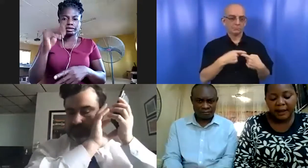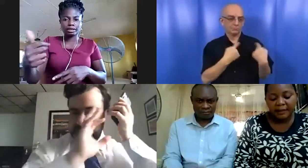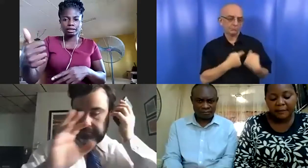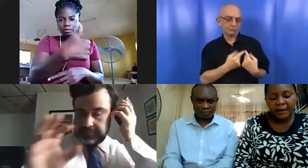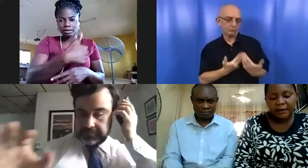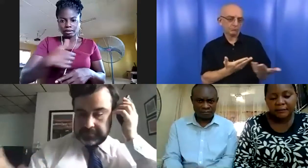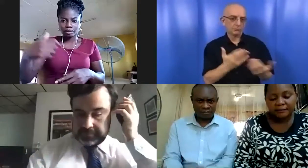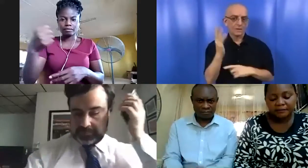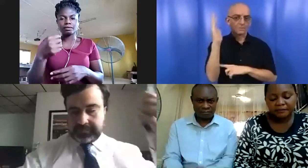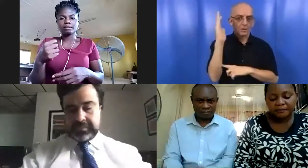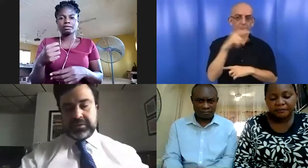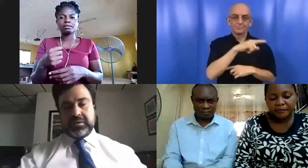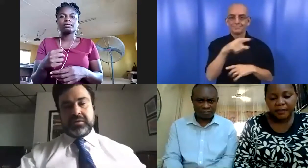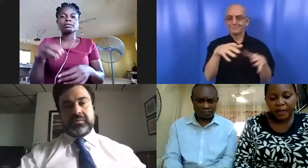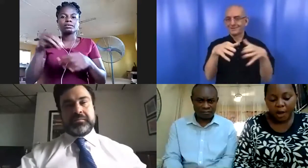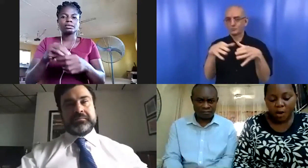COVID-19 pandemic.